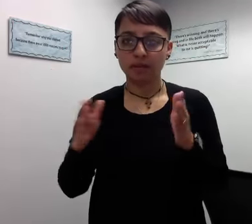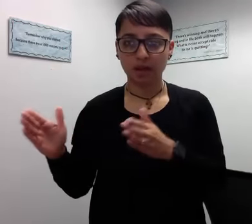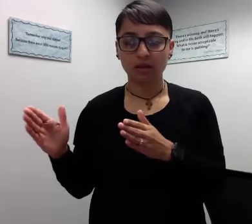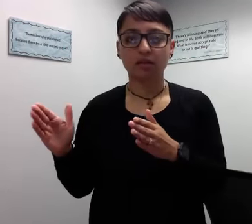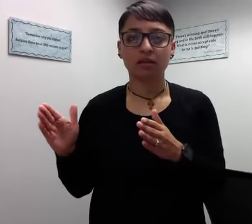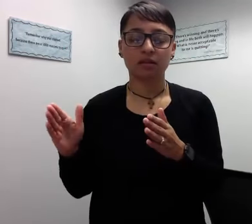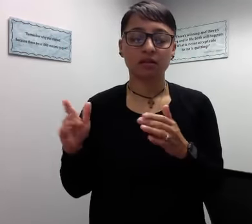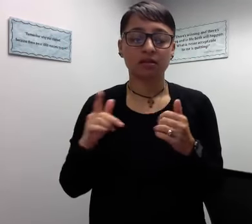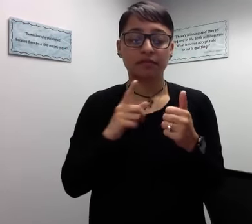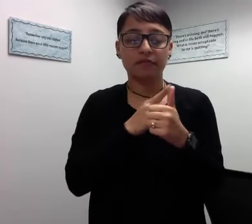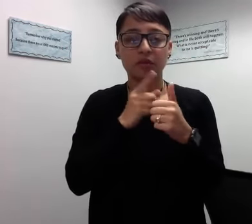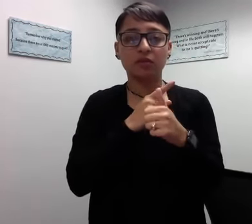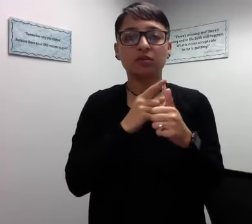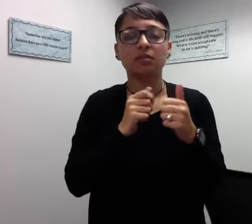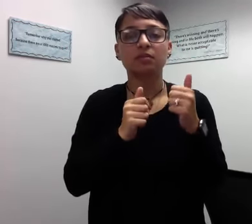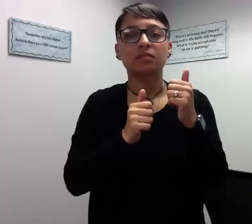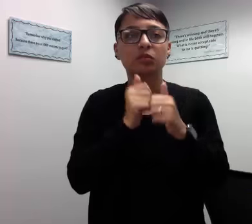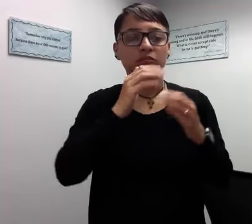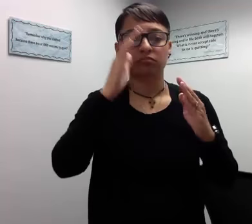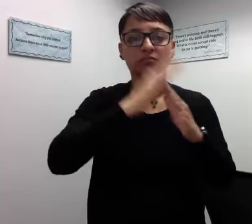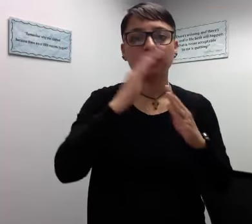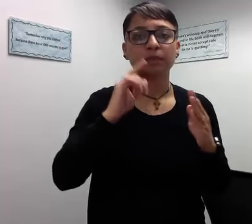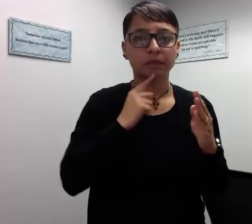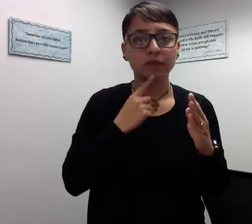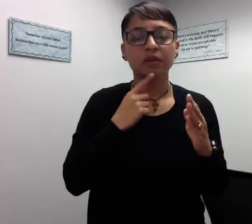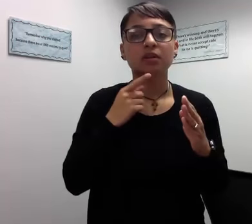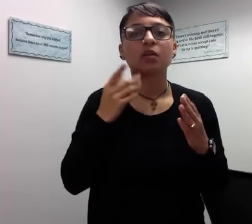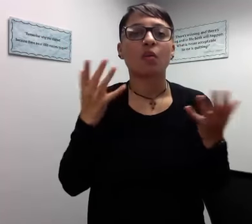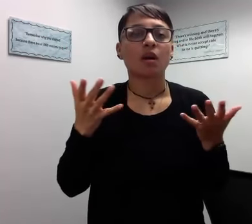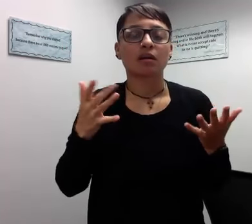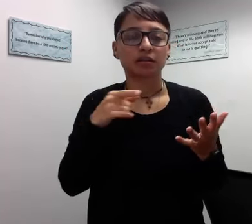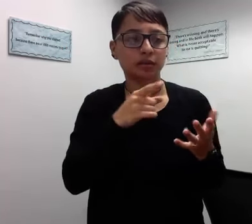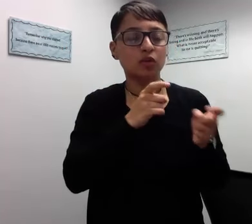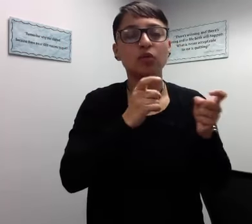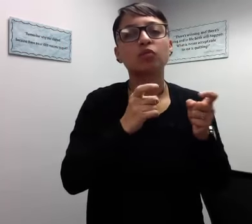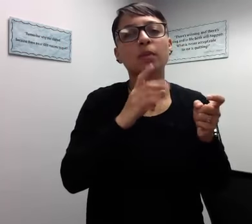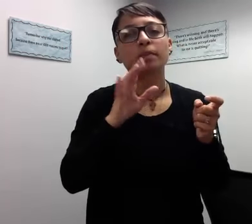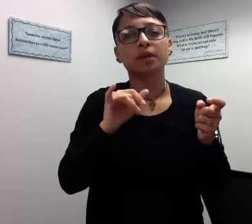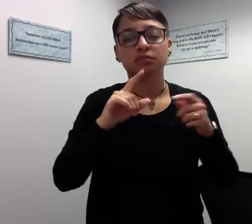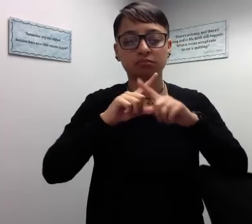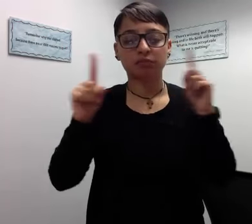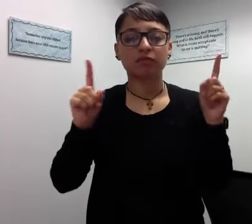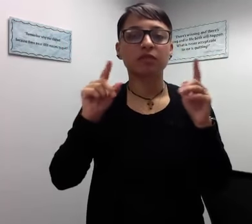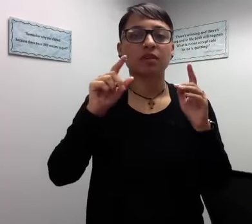most fundamental is they're governed by different laws. An IEP is governed by a